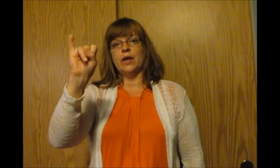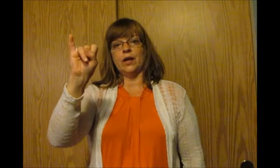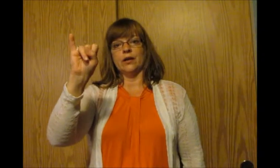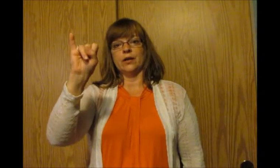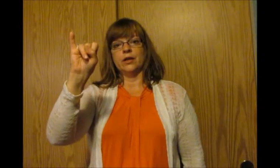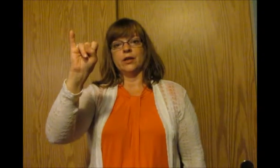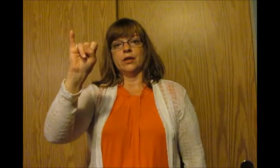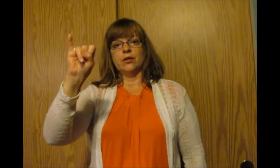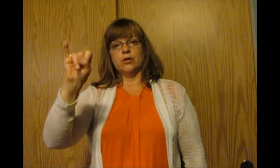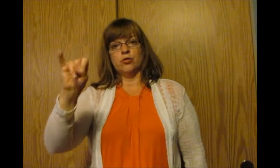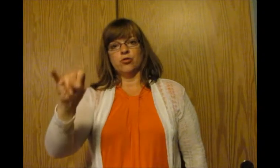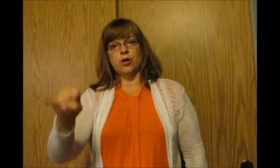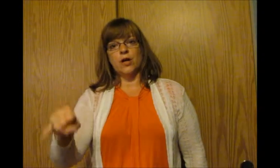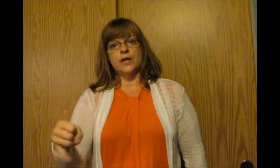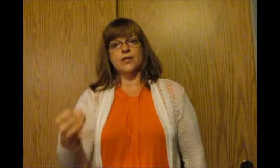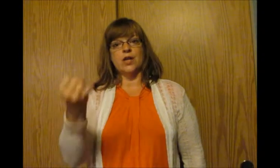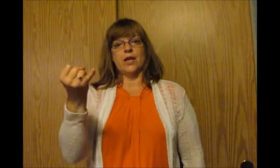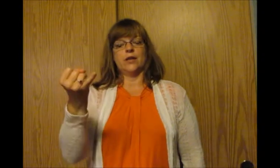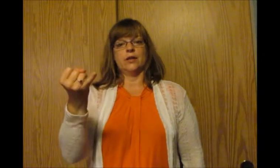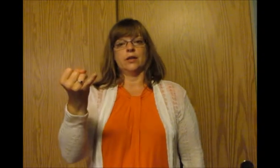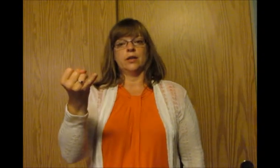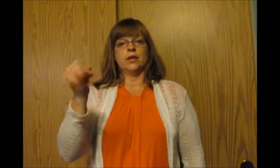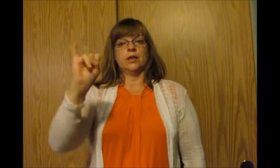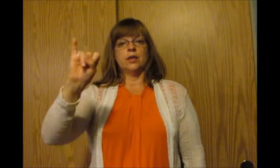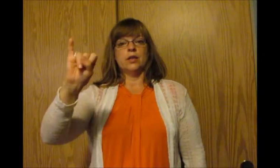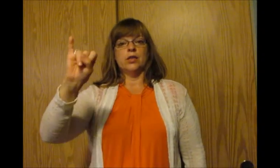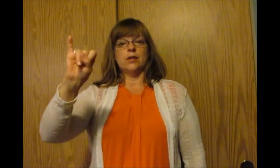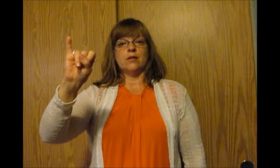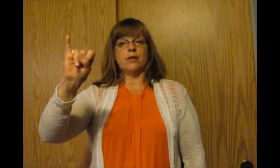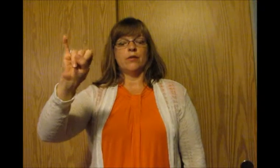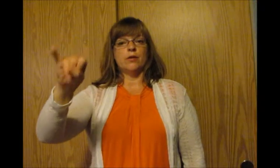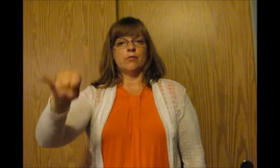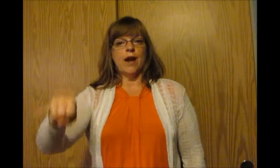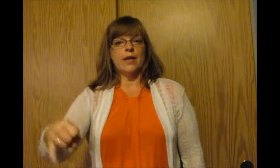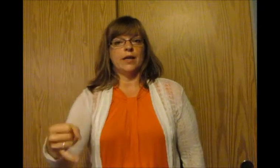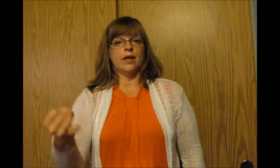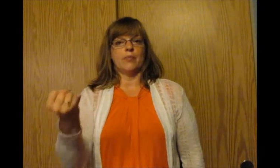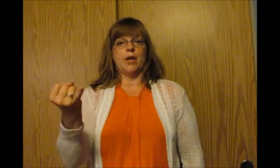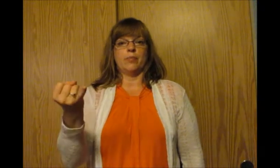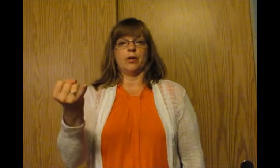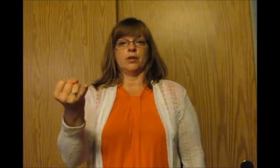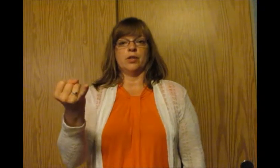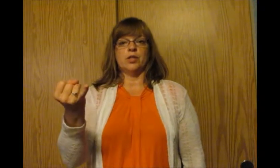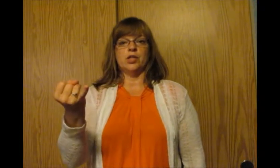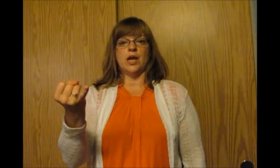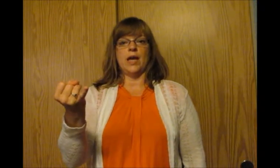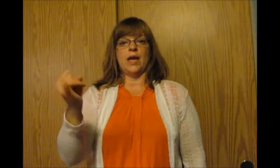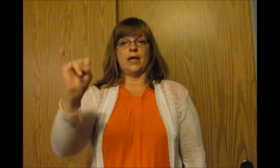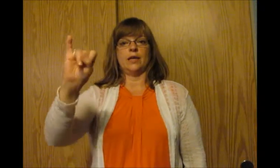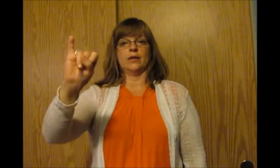air. So draw a J. Just as if you were writing it on paper. J.